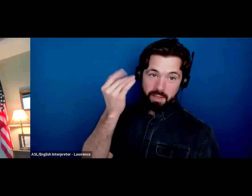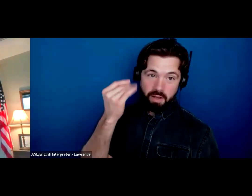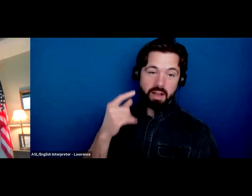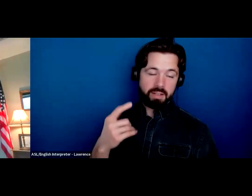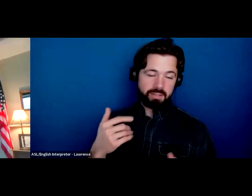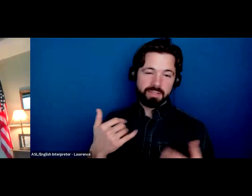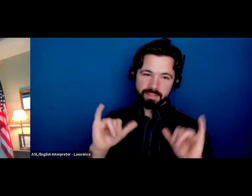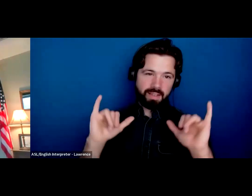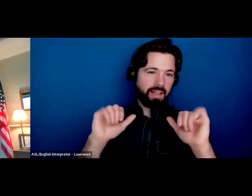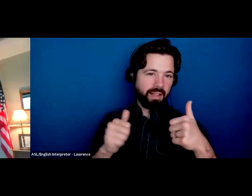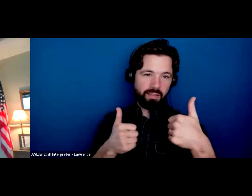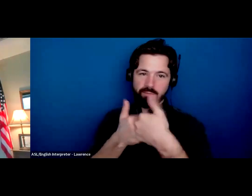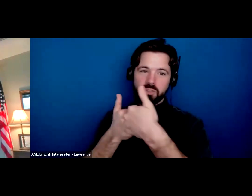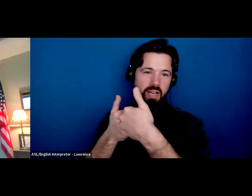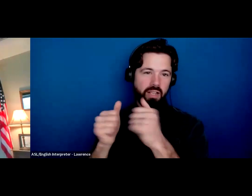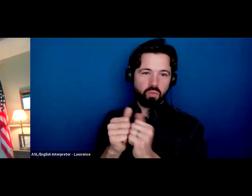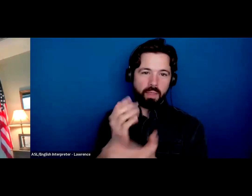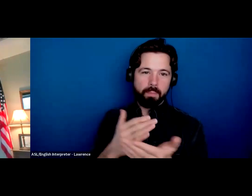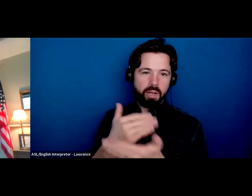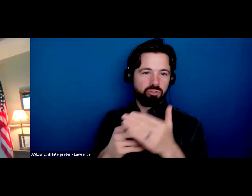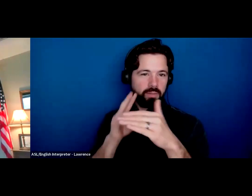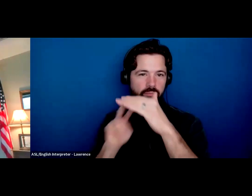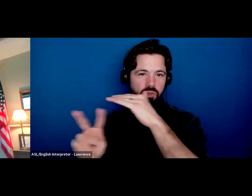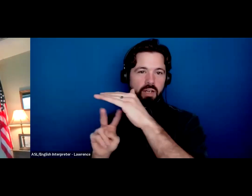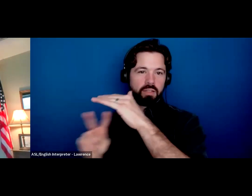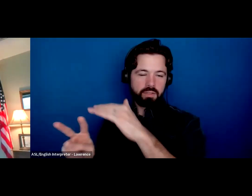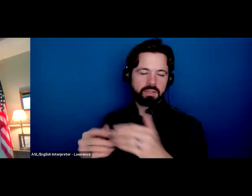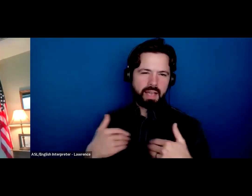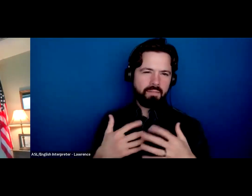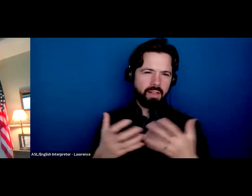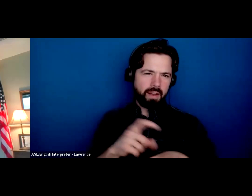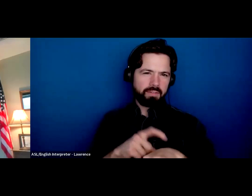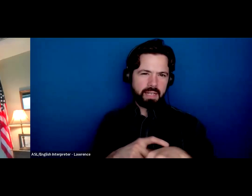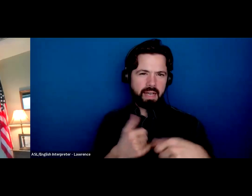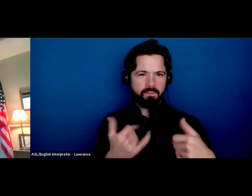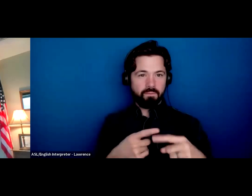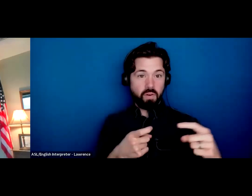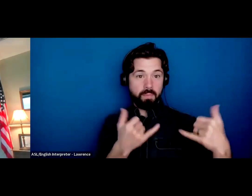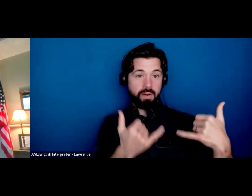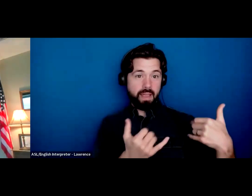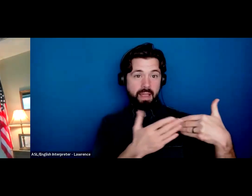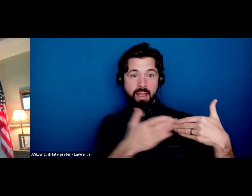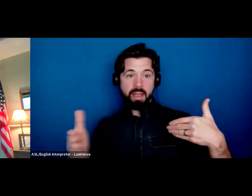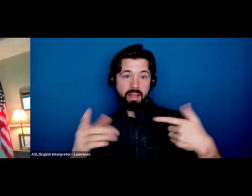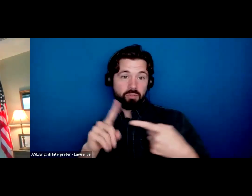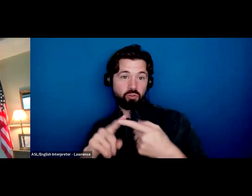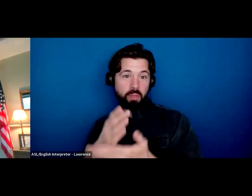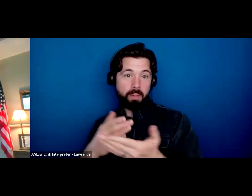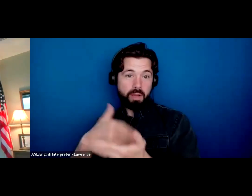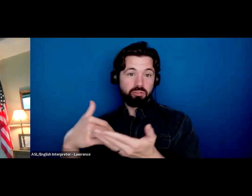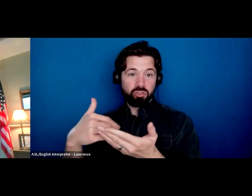challenging budget projections, and we've got a lot of time between now and when the budget is going to finally come